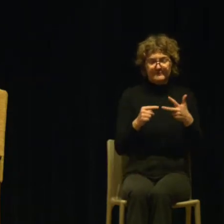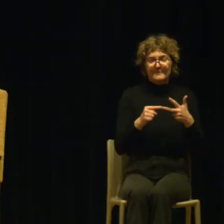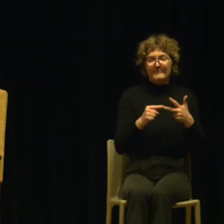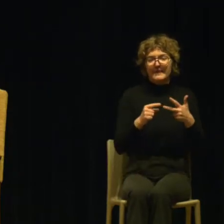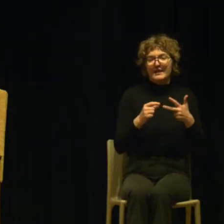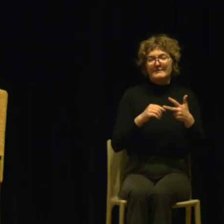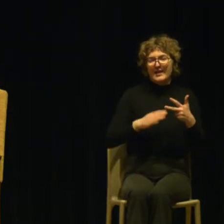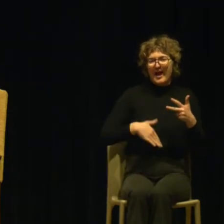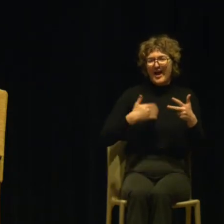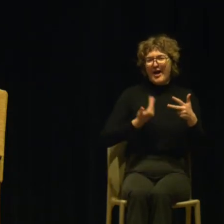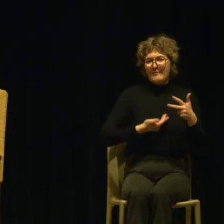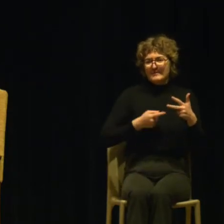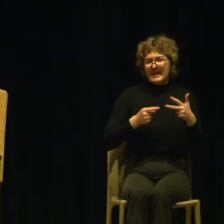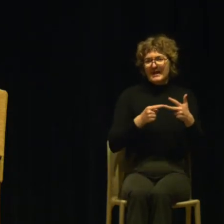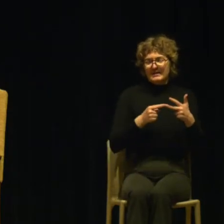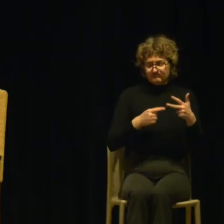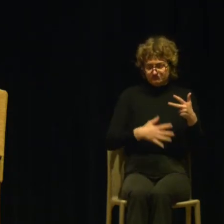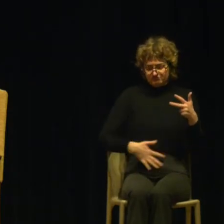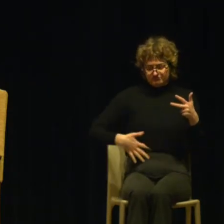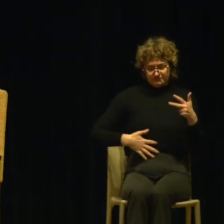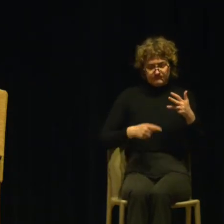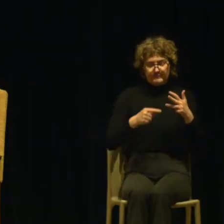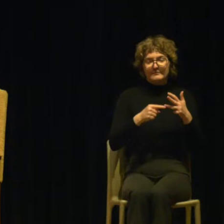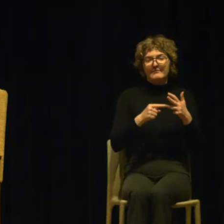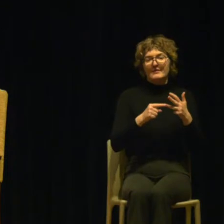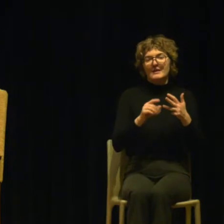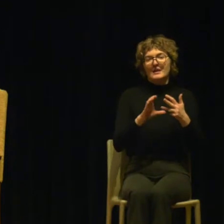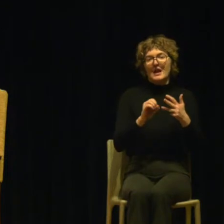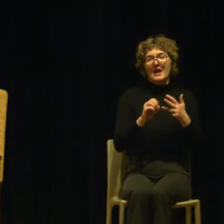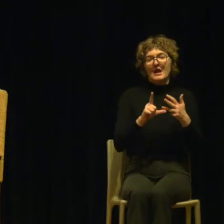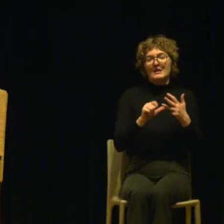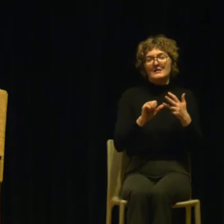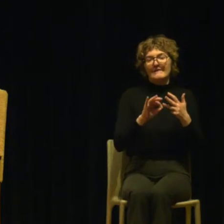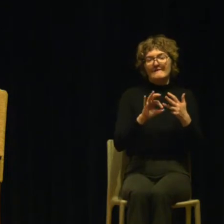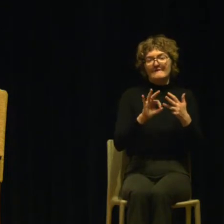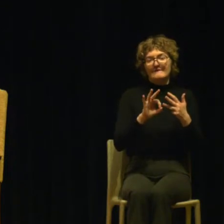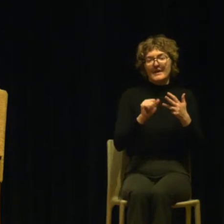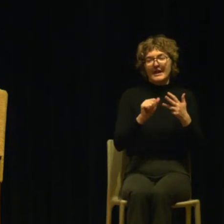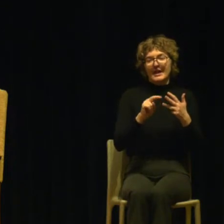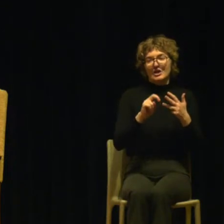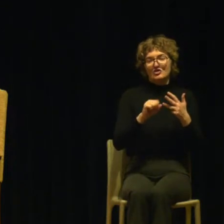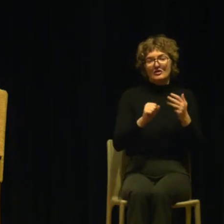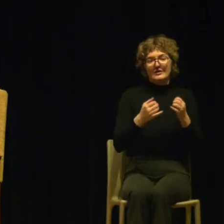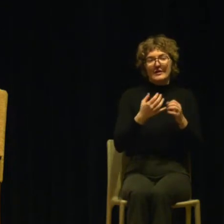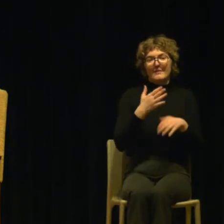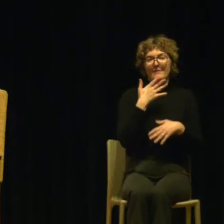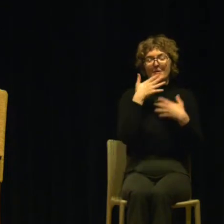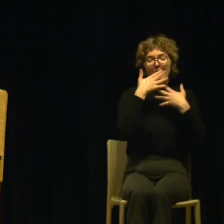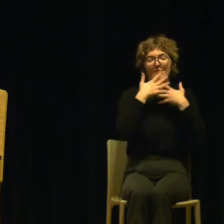also arguably can cause calcification in some of your blood vessels, which is problematic.